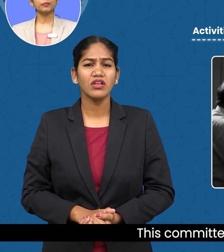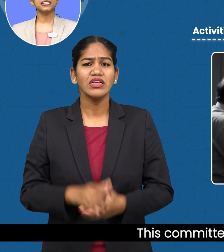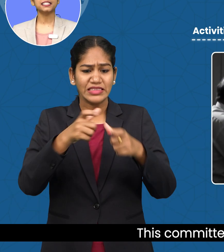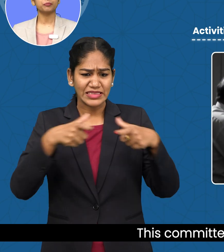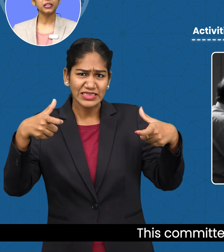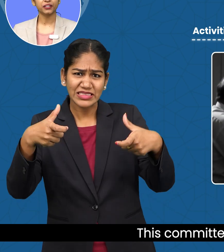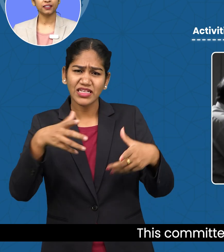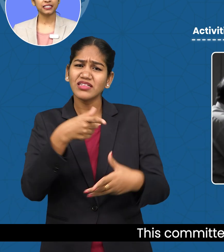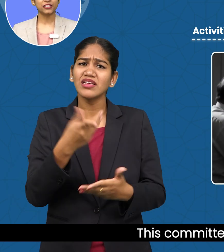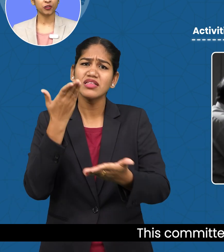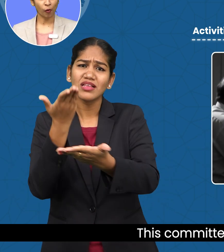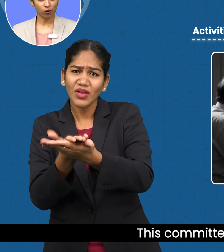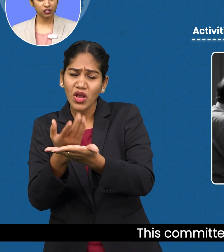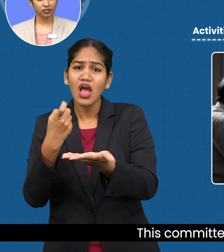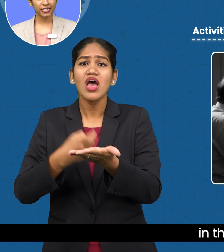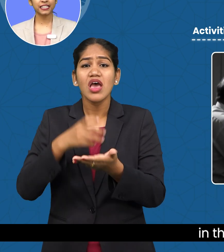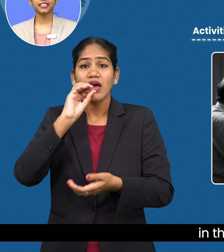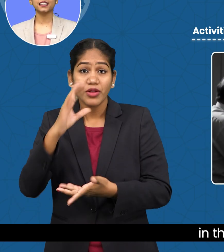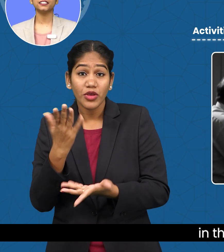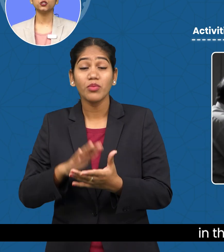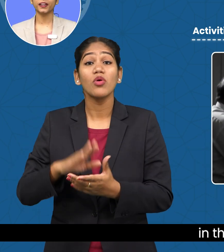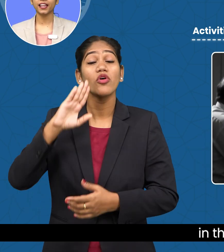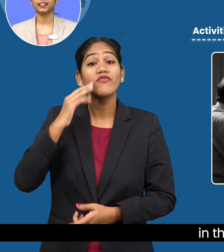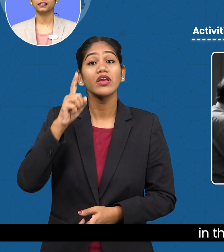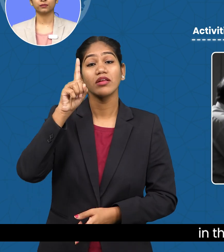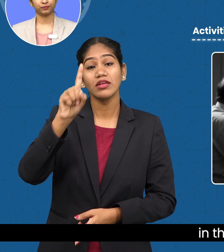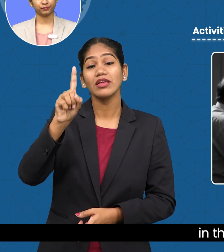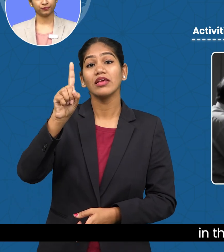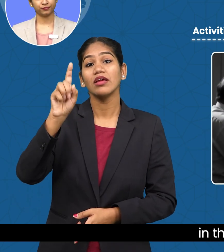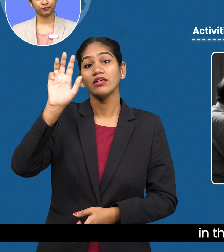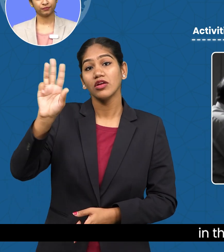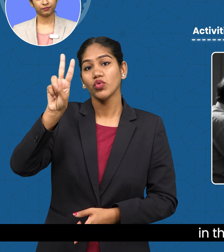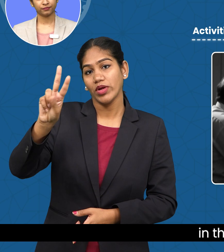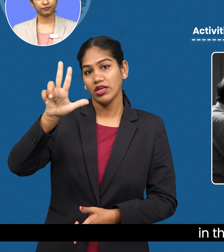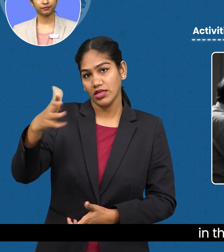This committee submitted its report in the year 1929.